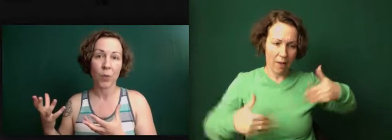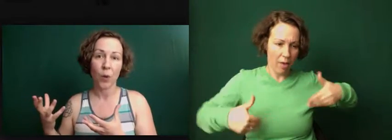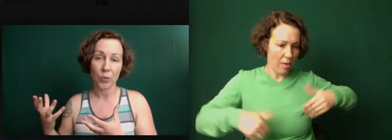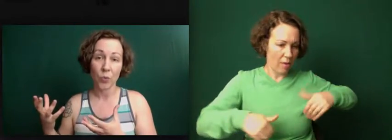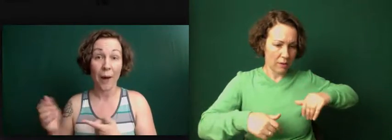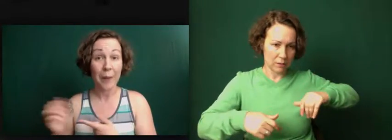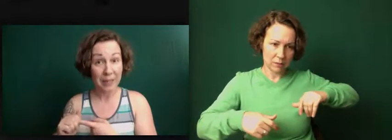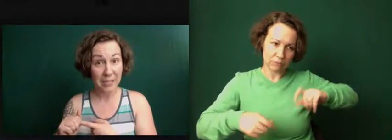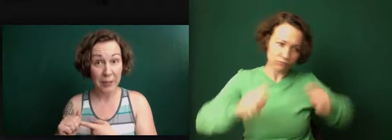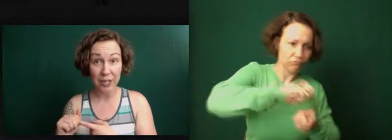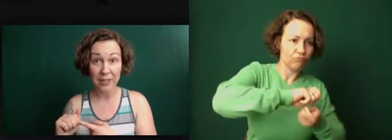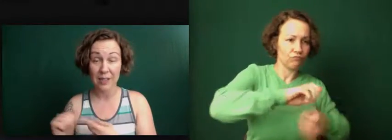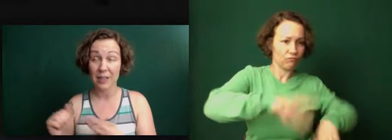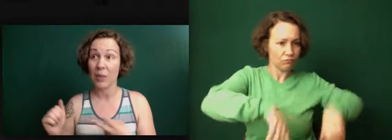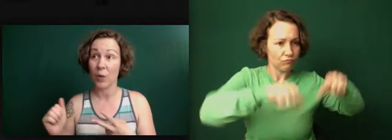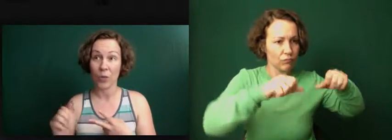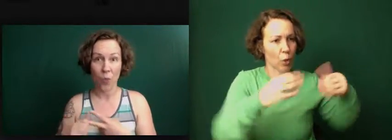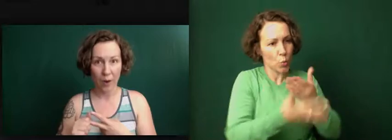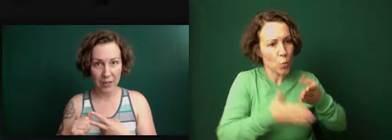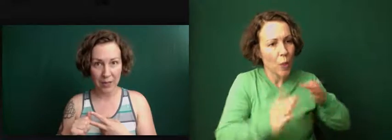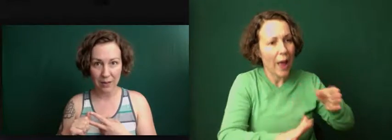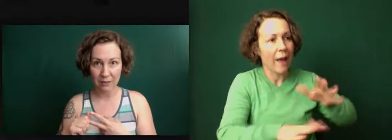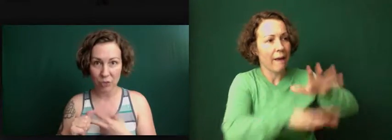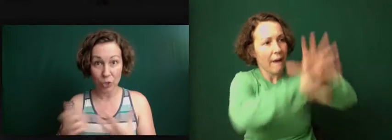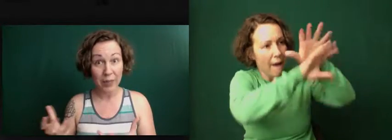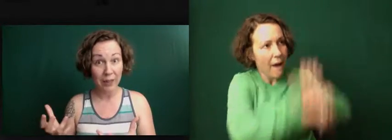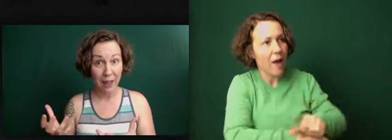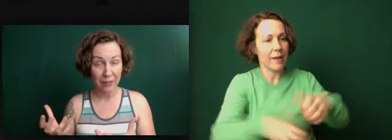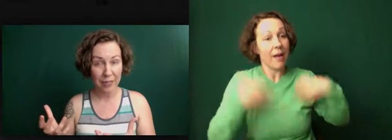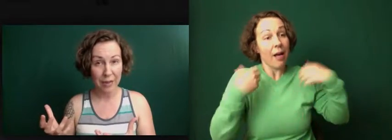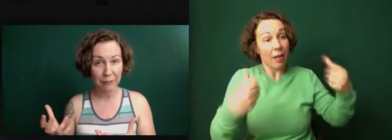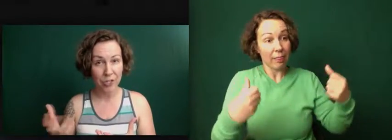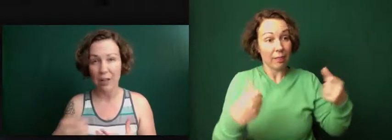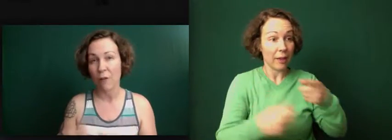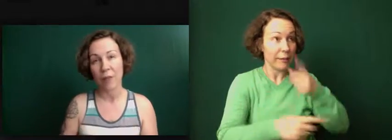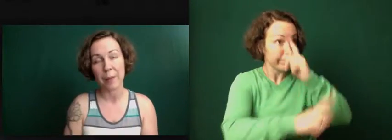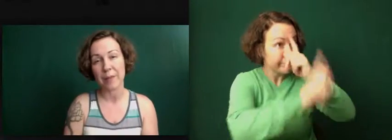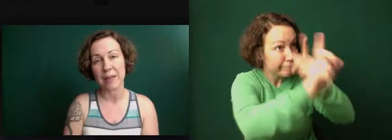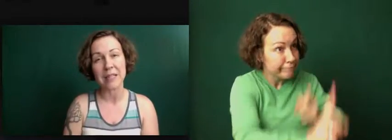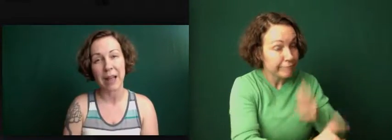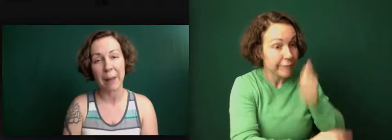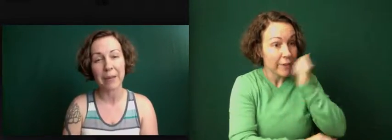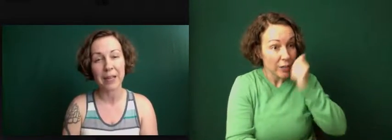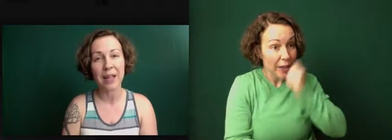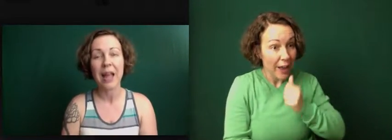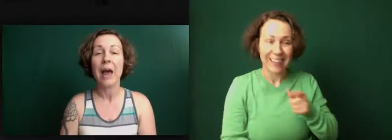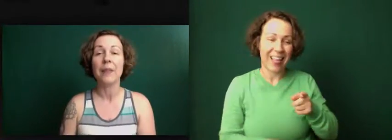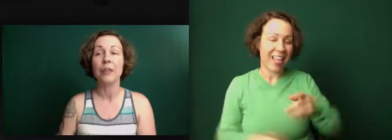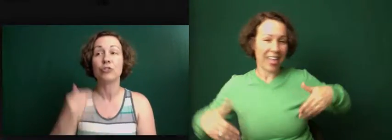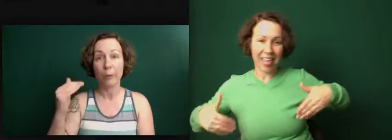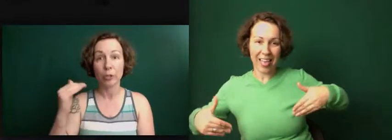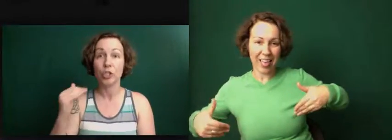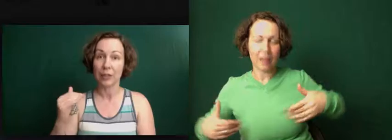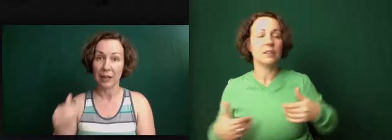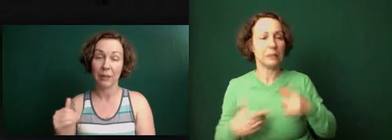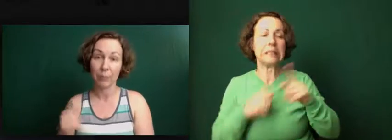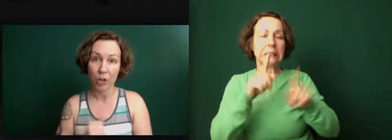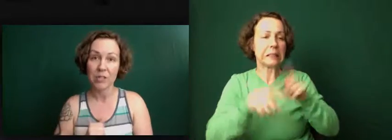into what you want to be experiencing, what you want to be doing every day for yourself that maybe isn't happening, and